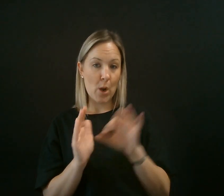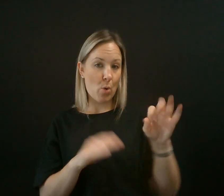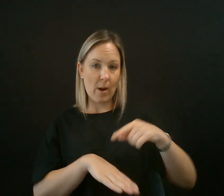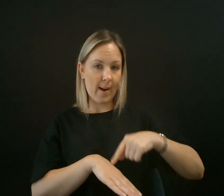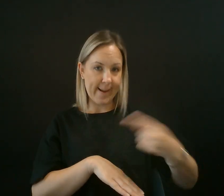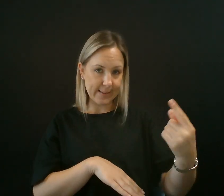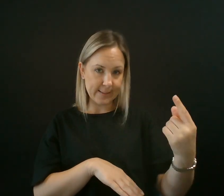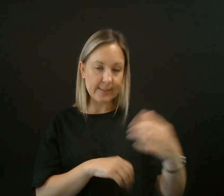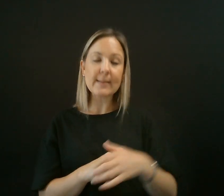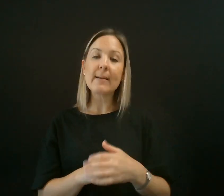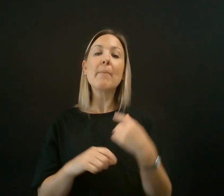to care for the premises,